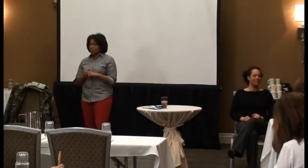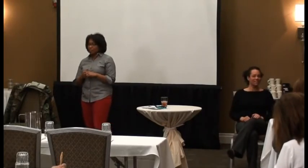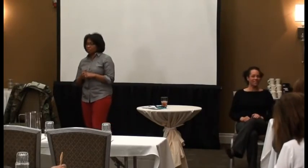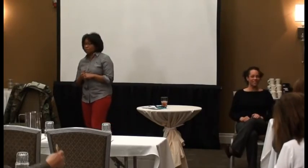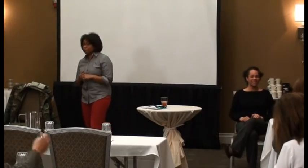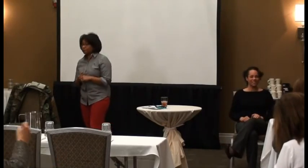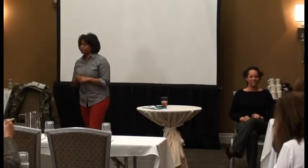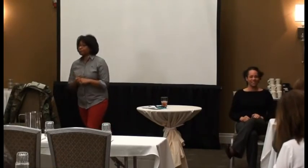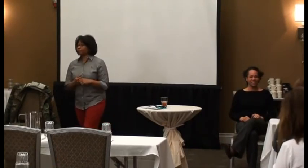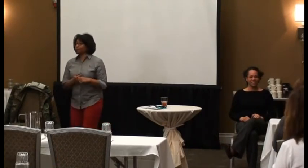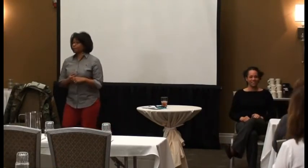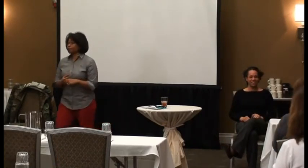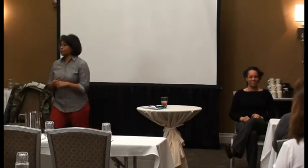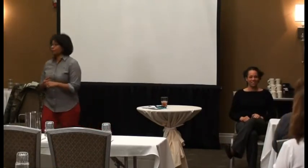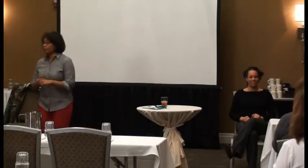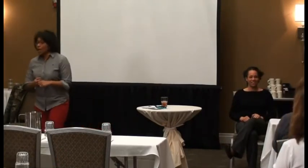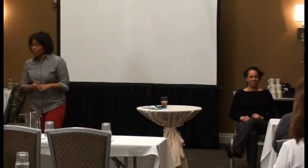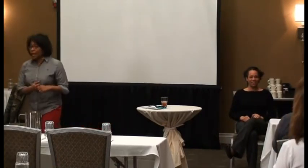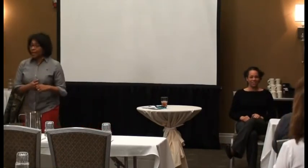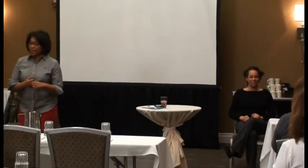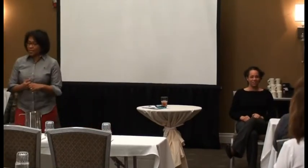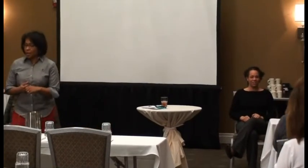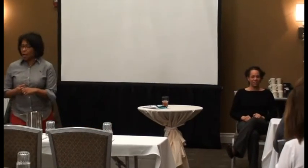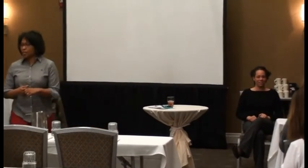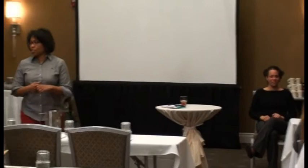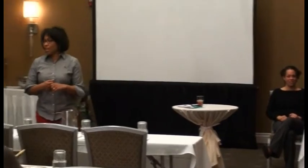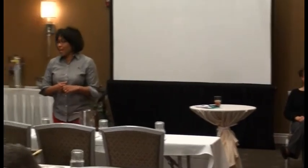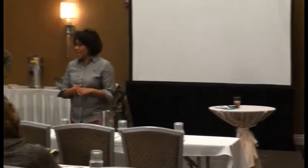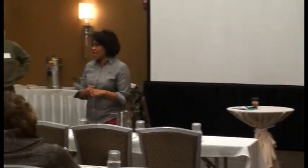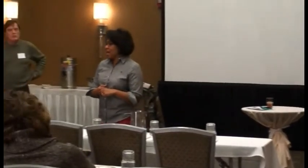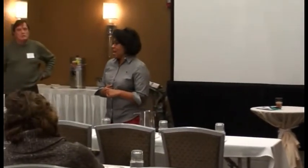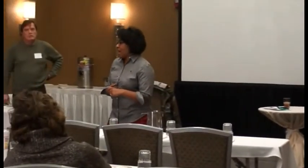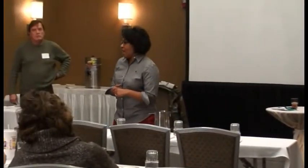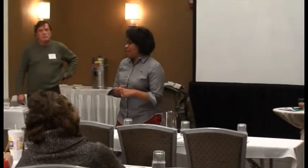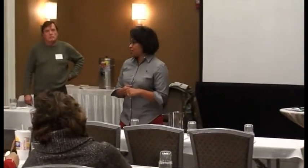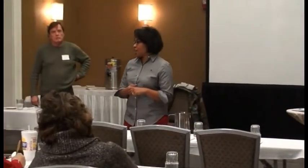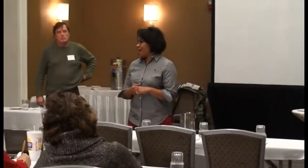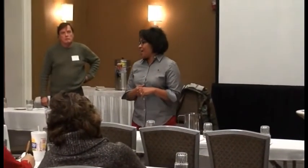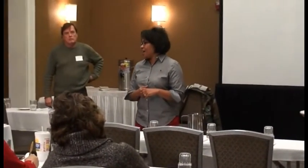Chestnut Health System. Email. Yeah, it's